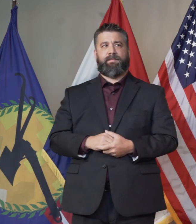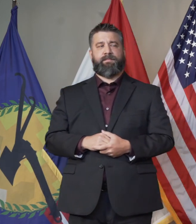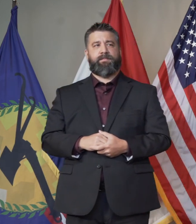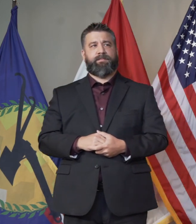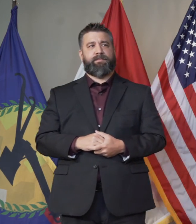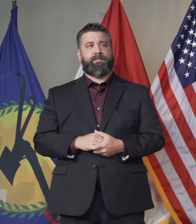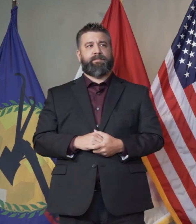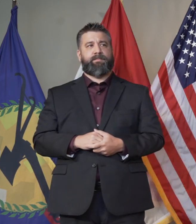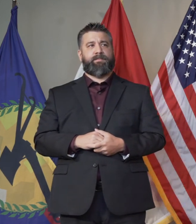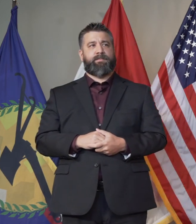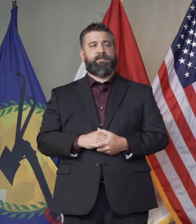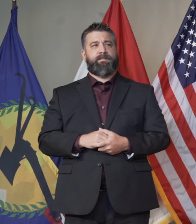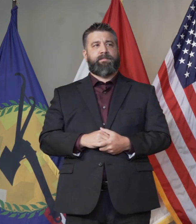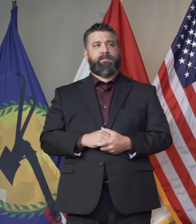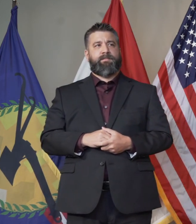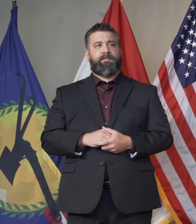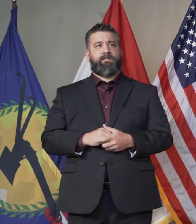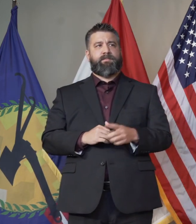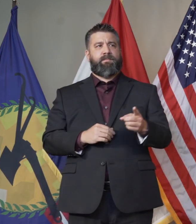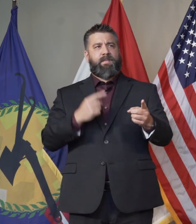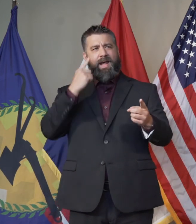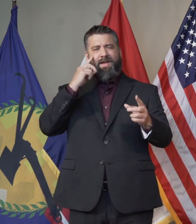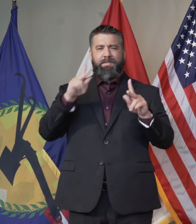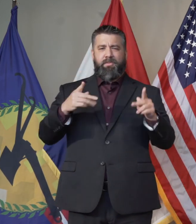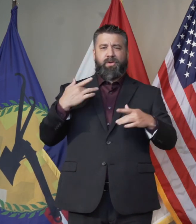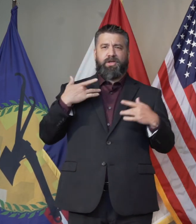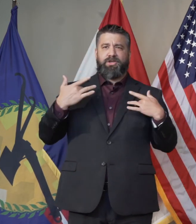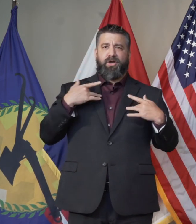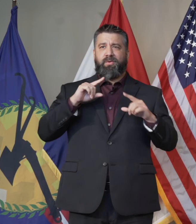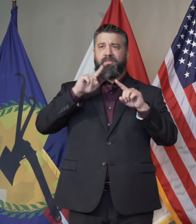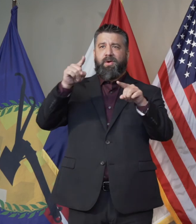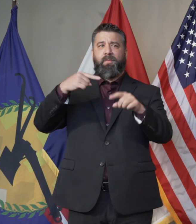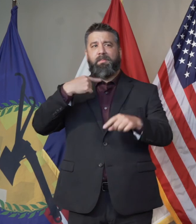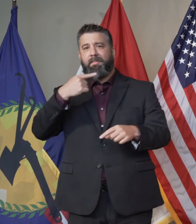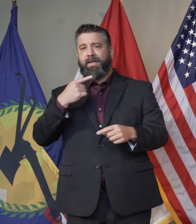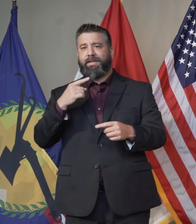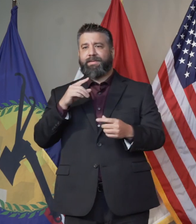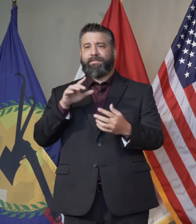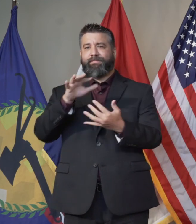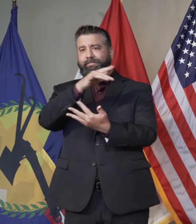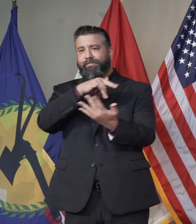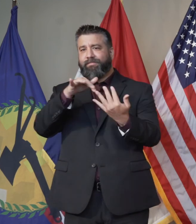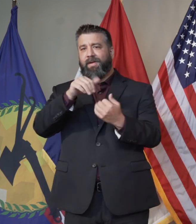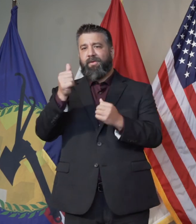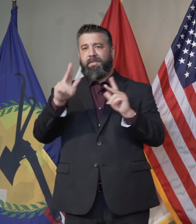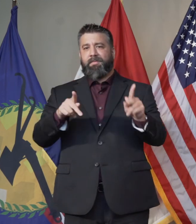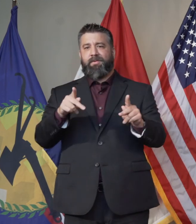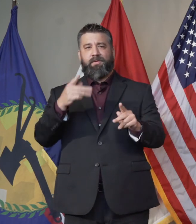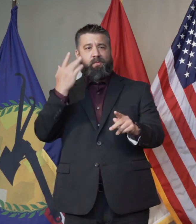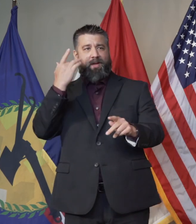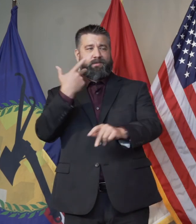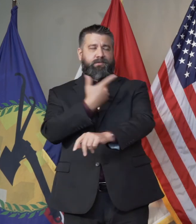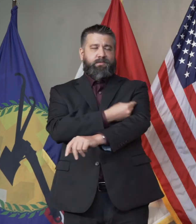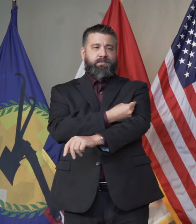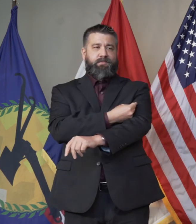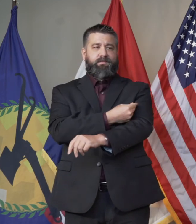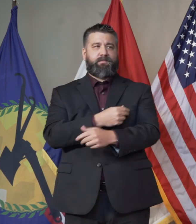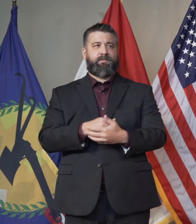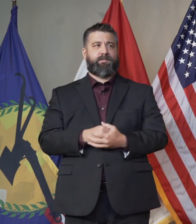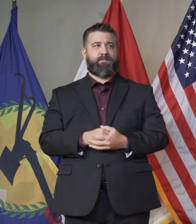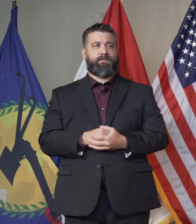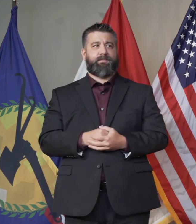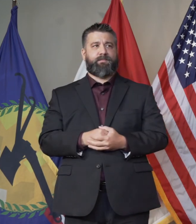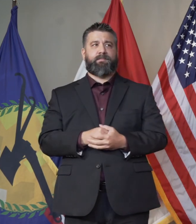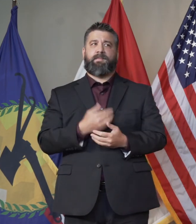the going somewhere to get it. Let's say going, are there? Yeah, so parameters? we have, most of the time in our